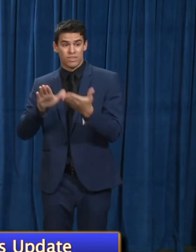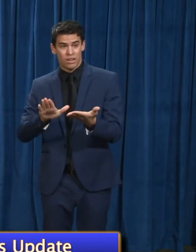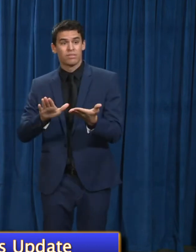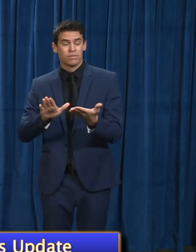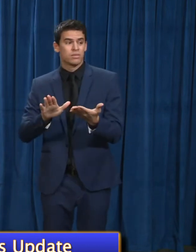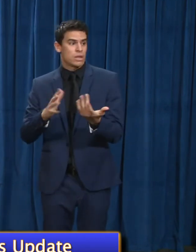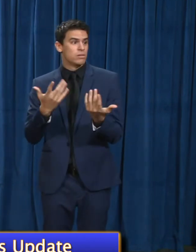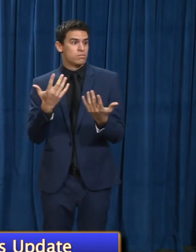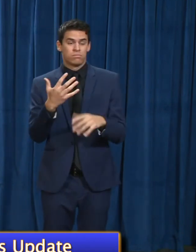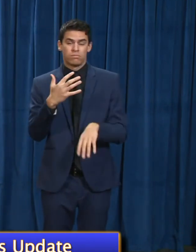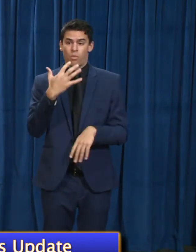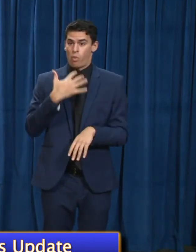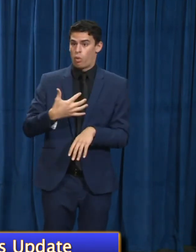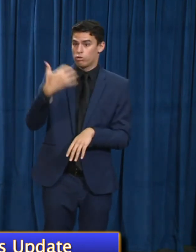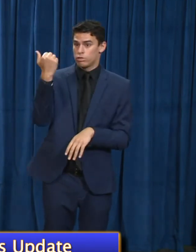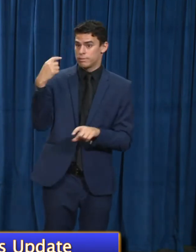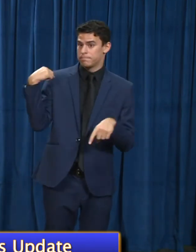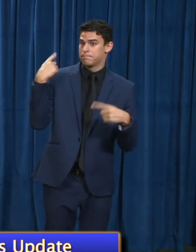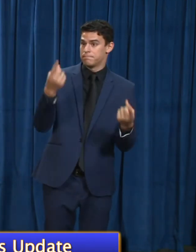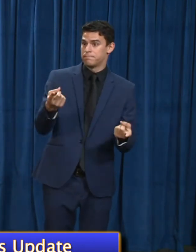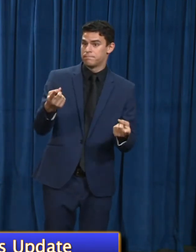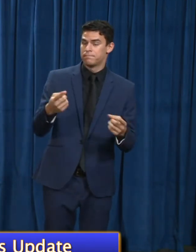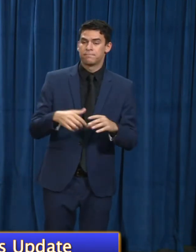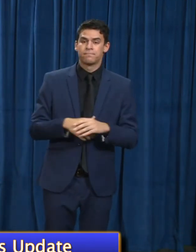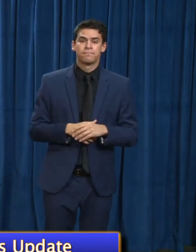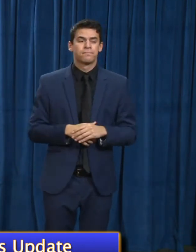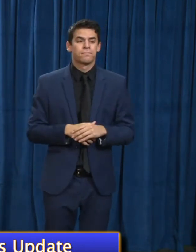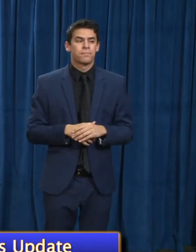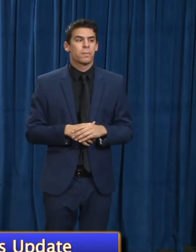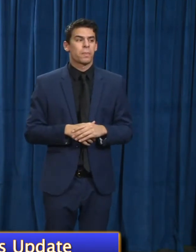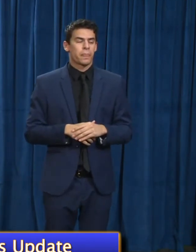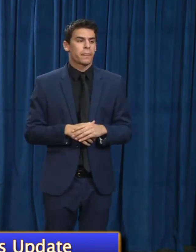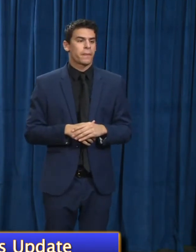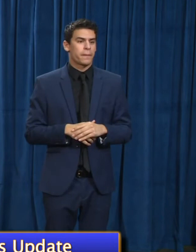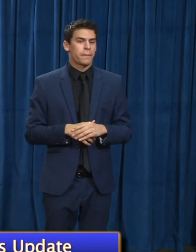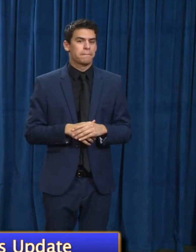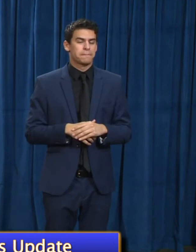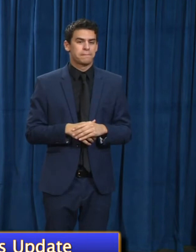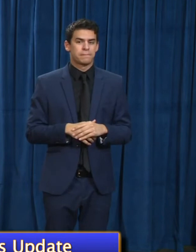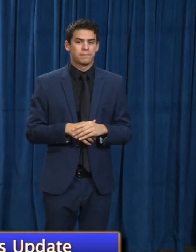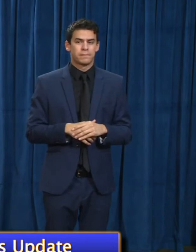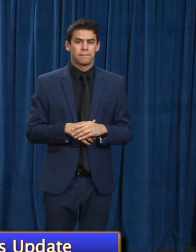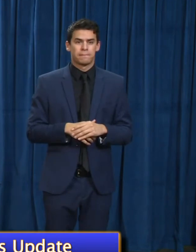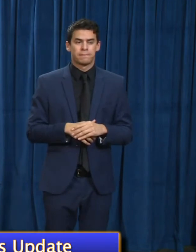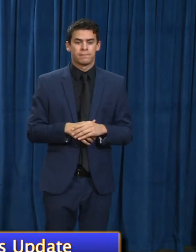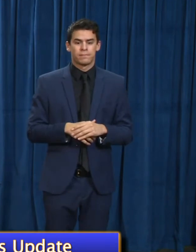we have been in a while. And also,